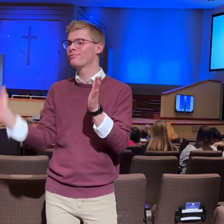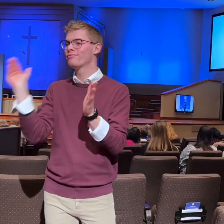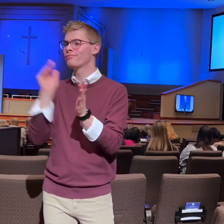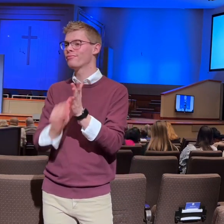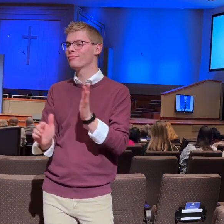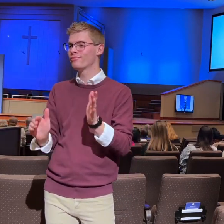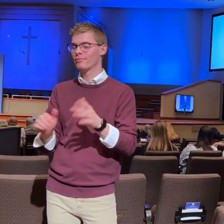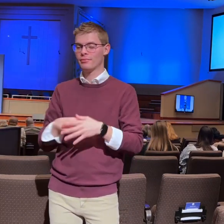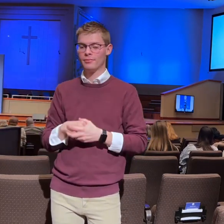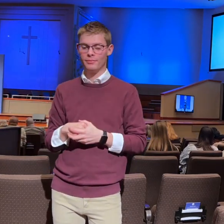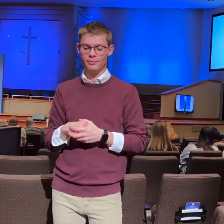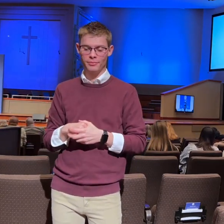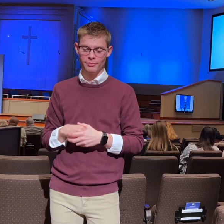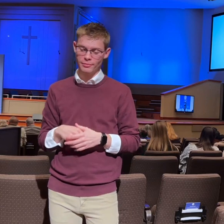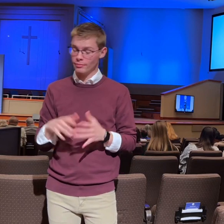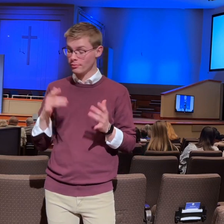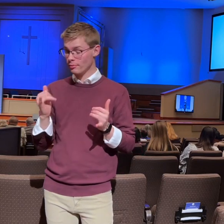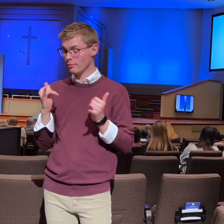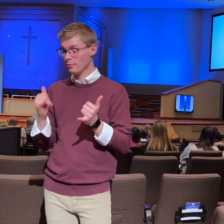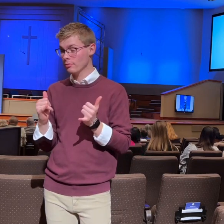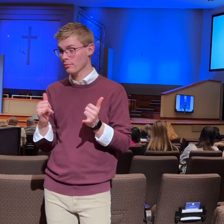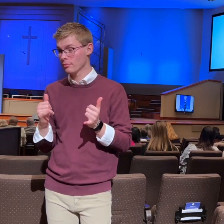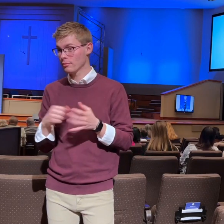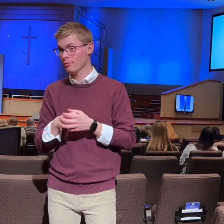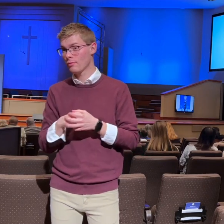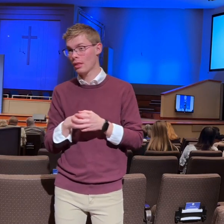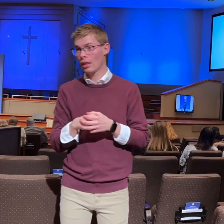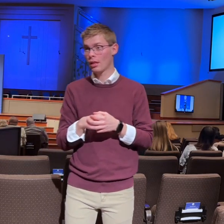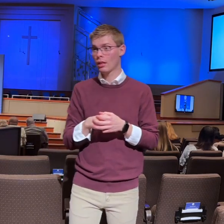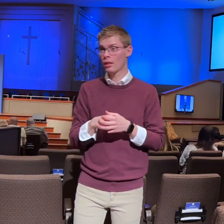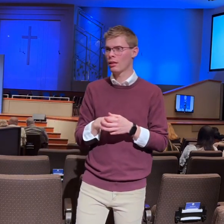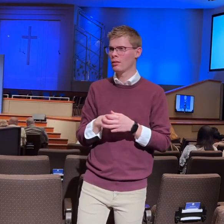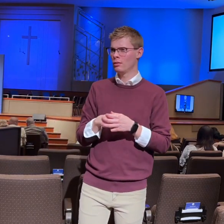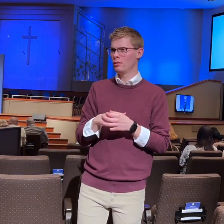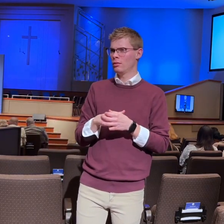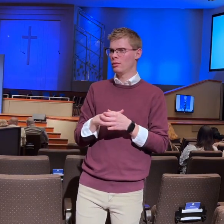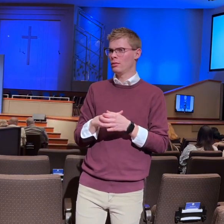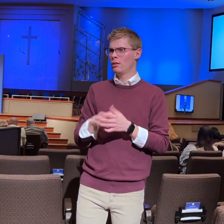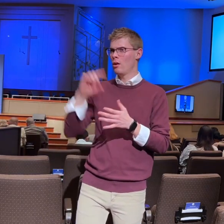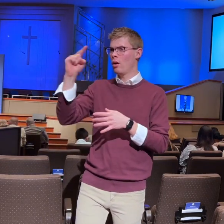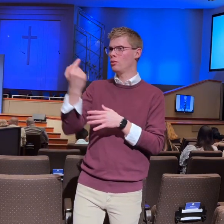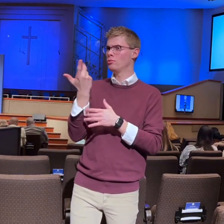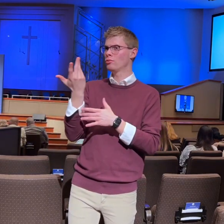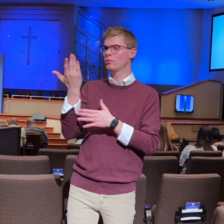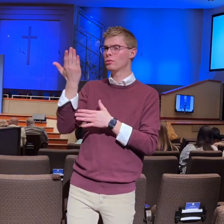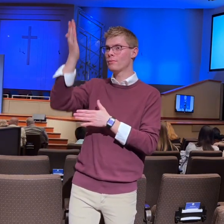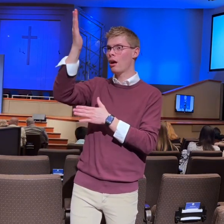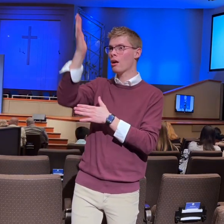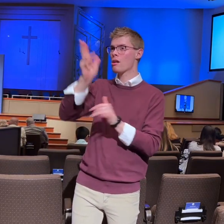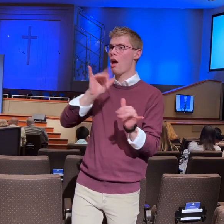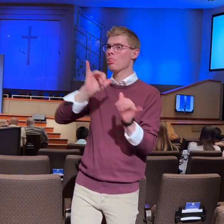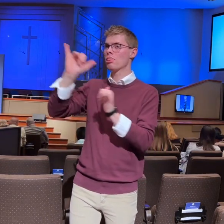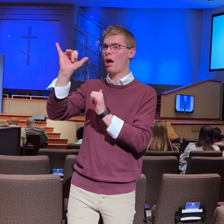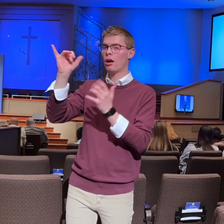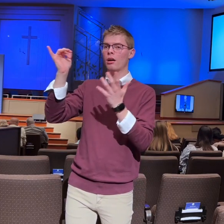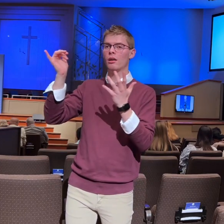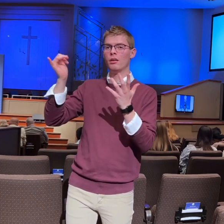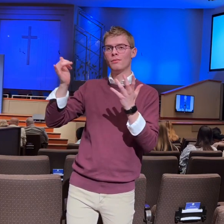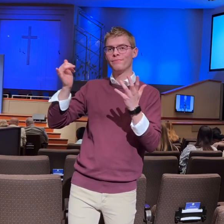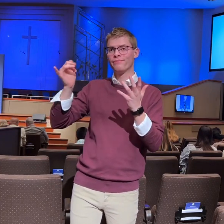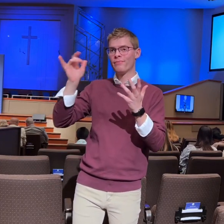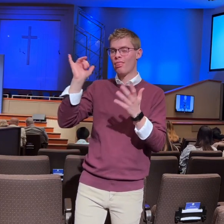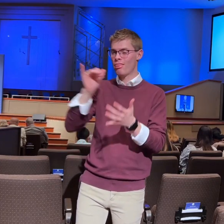thyself unto godliness. For bodily exercise profit little, but godliness is profitable unto all things. Now look,